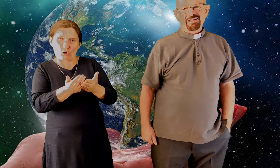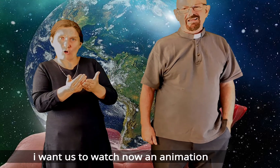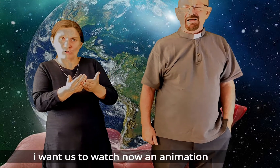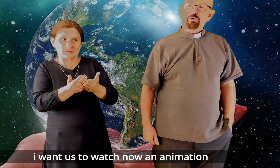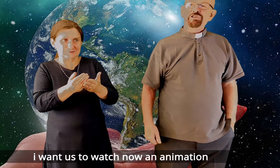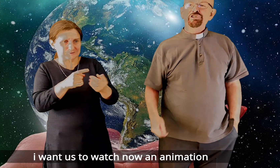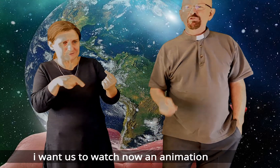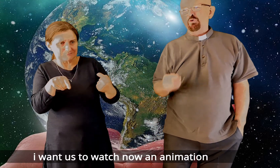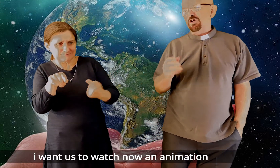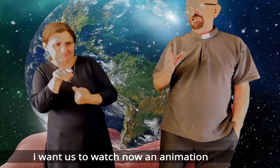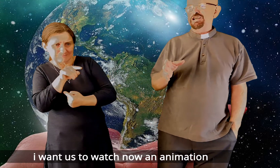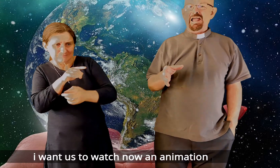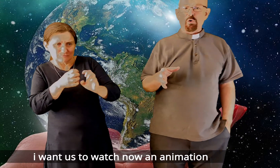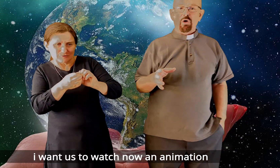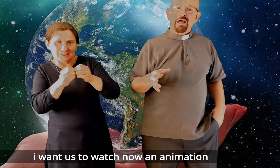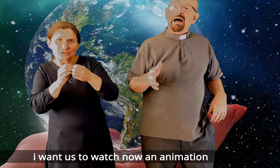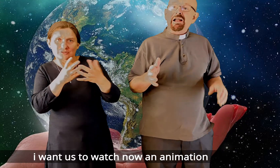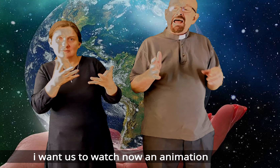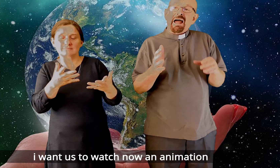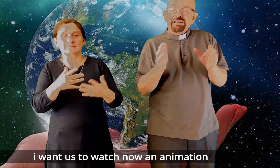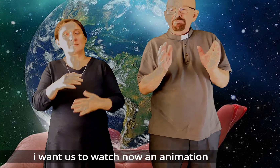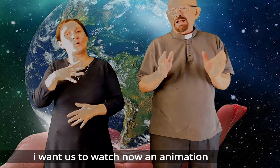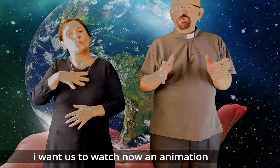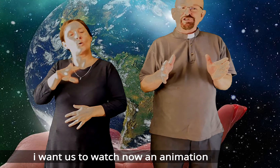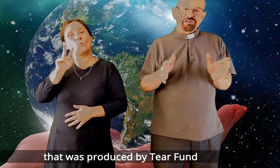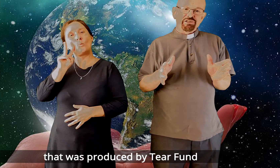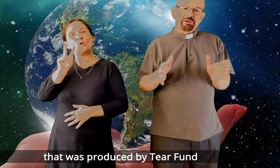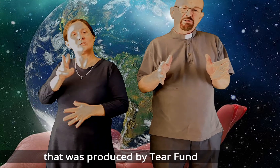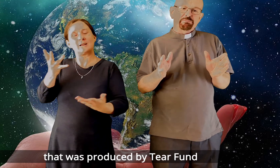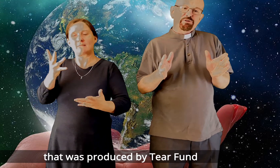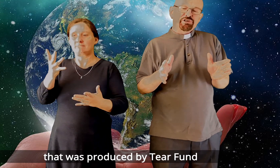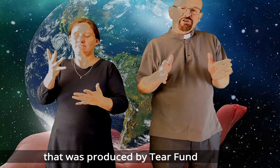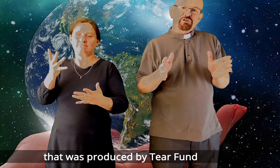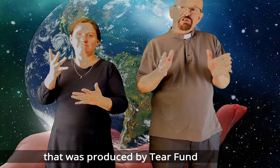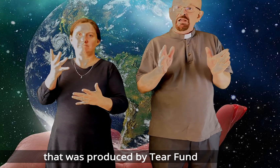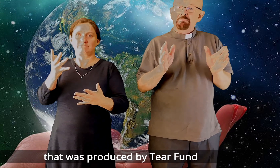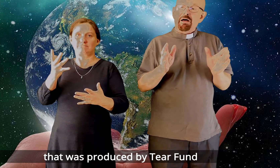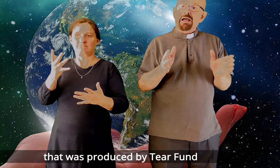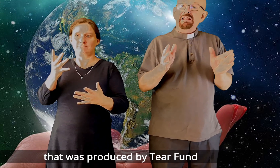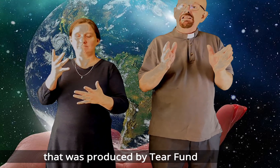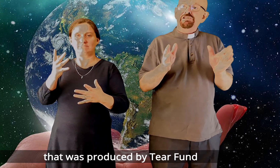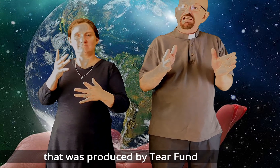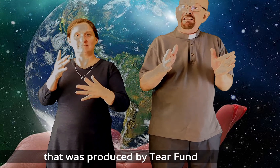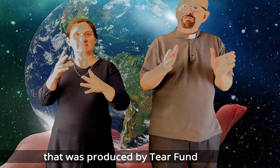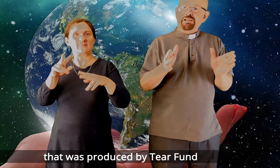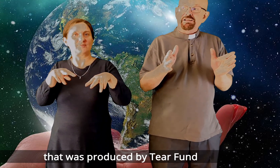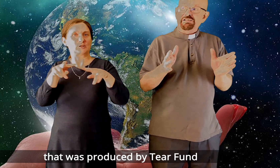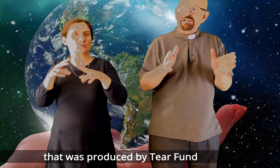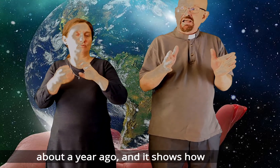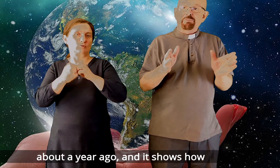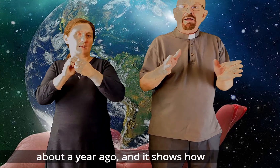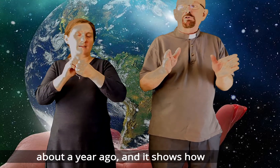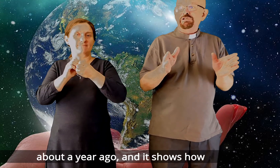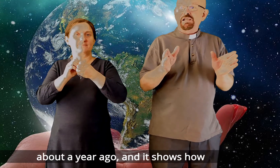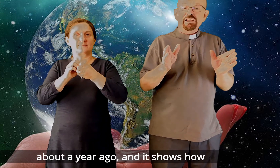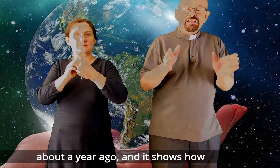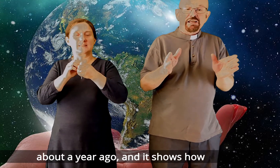I want us to watch now an animation that was produced by Tearfund about a year